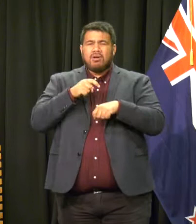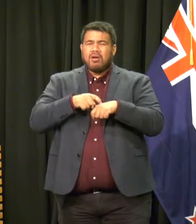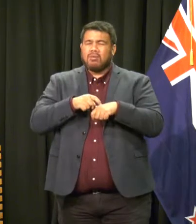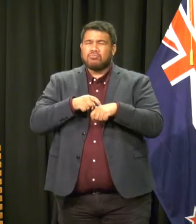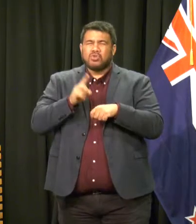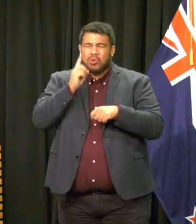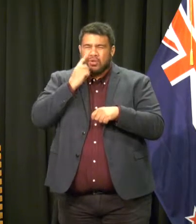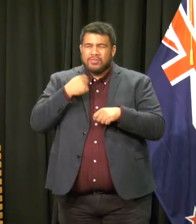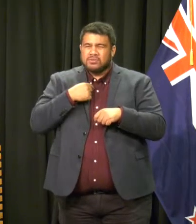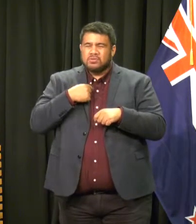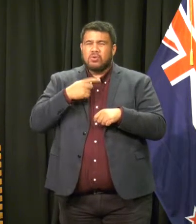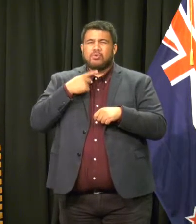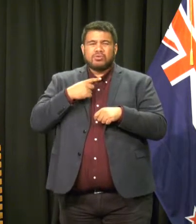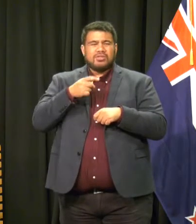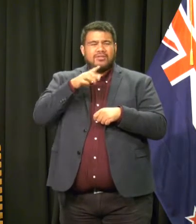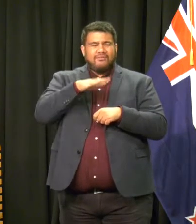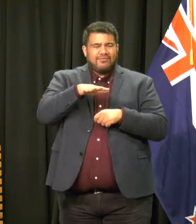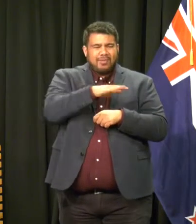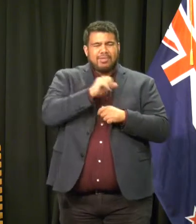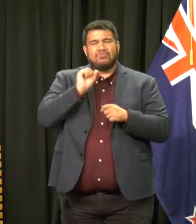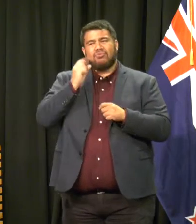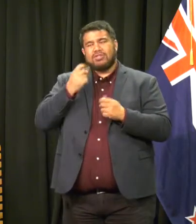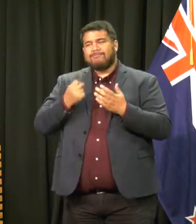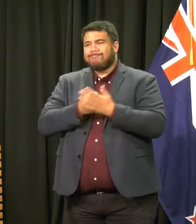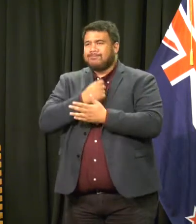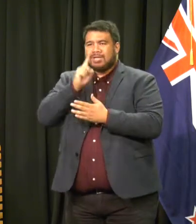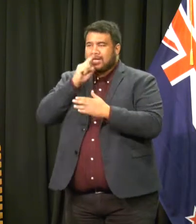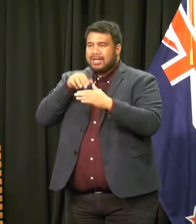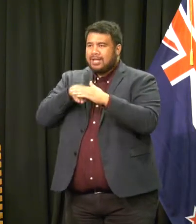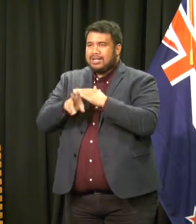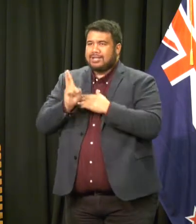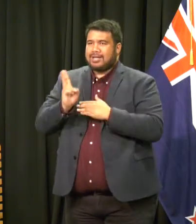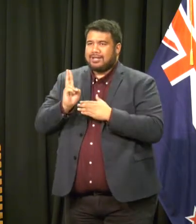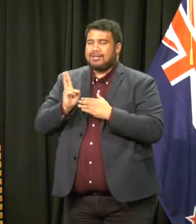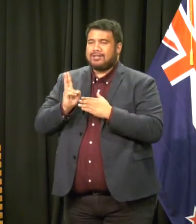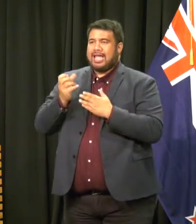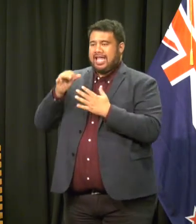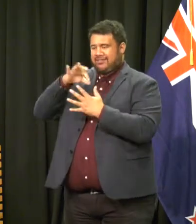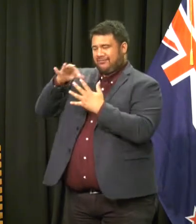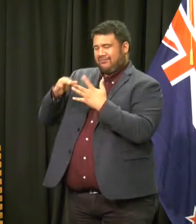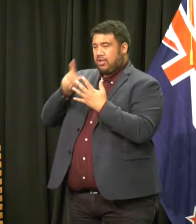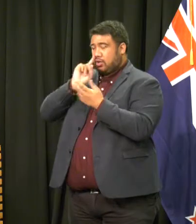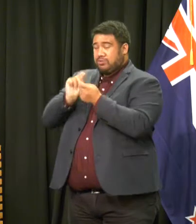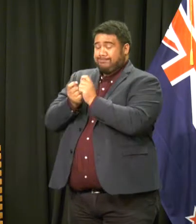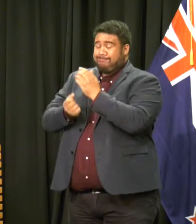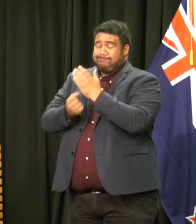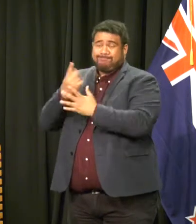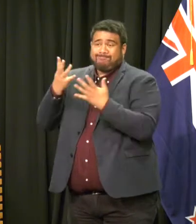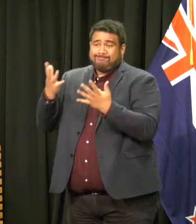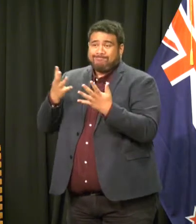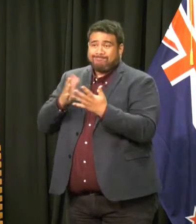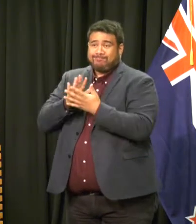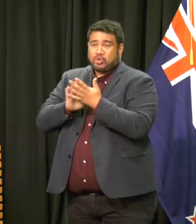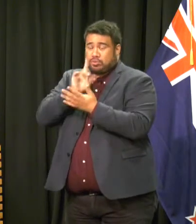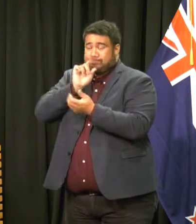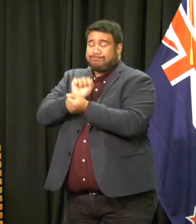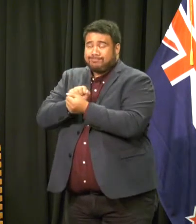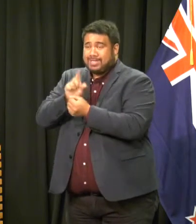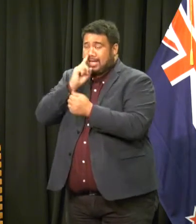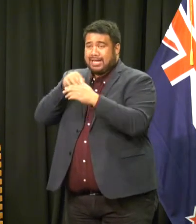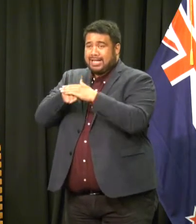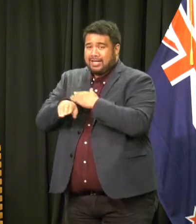Everyone absolutely understood that there are a number of variable factors involved with re-entry, and they